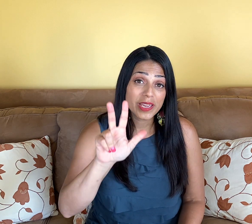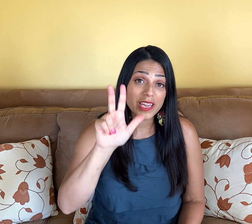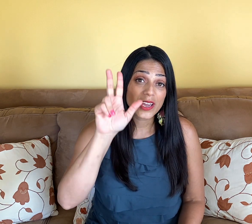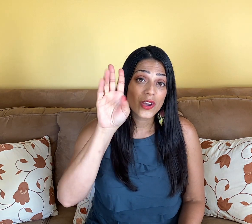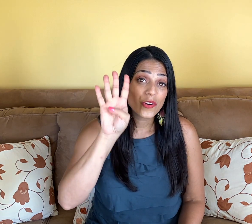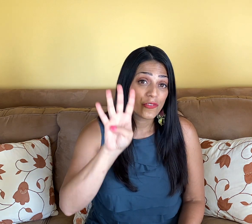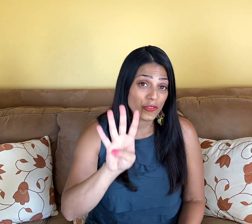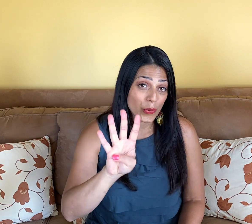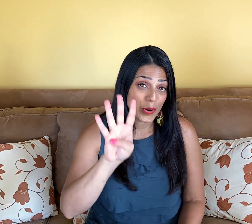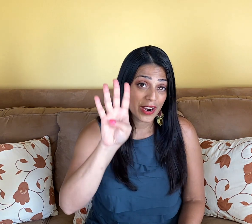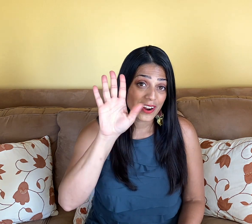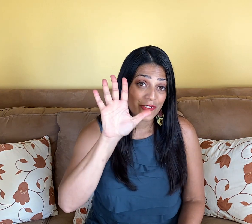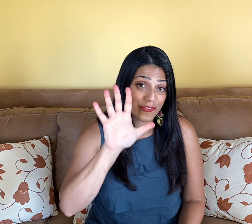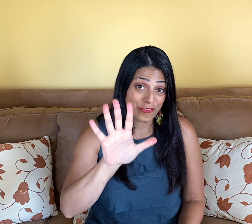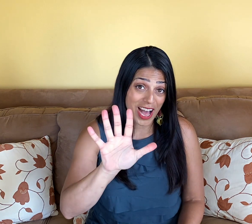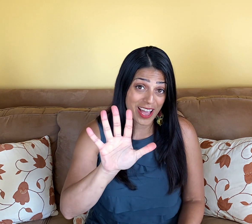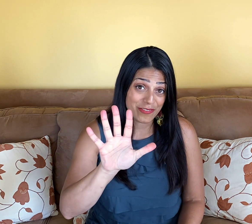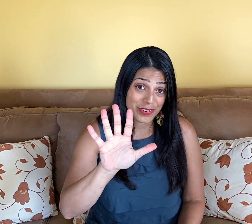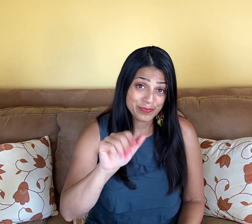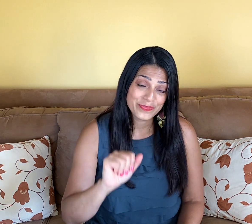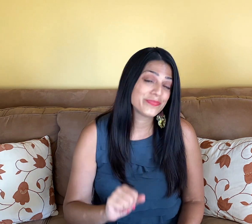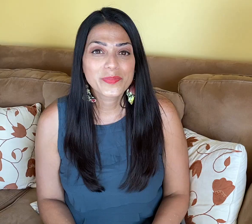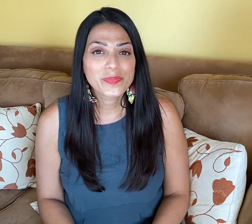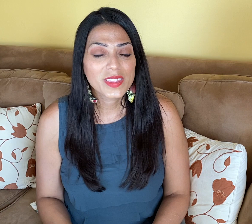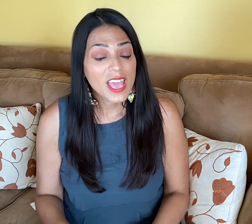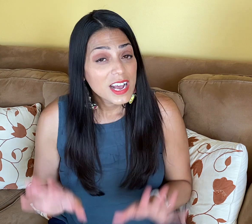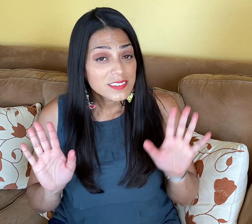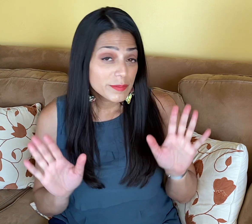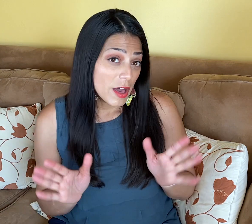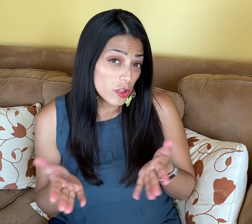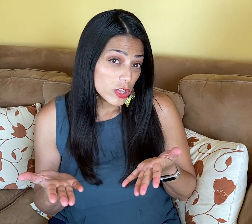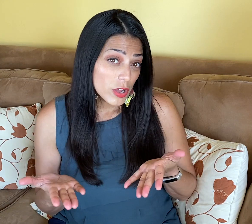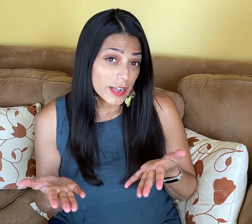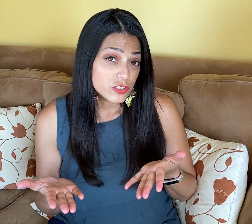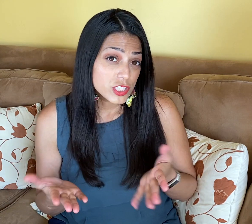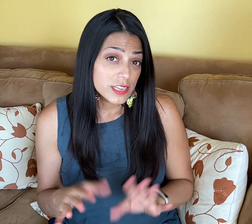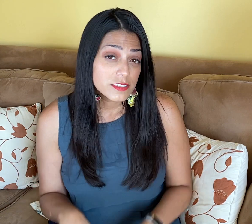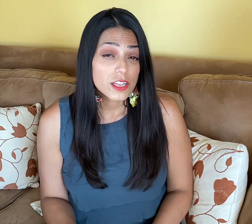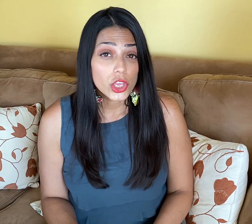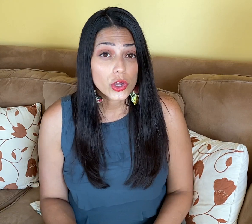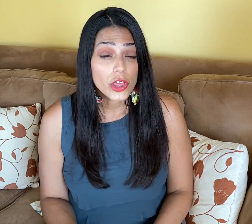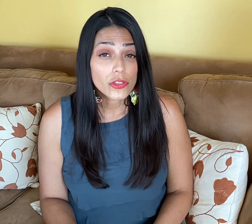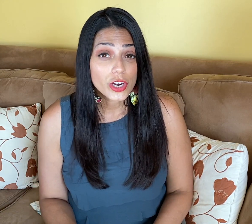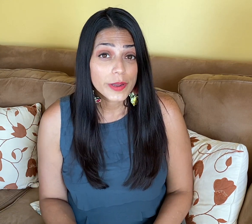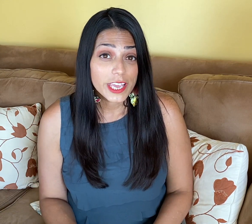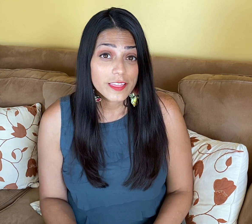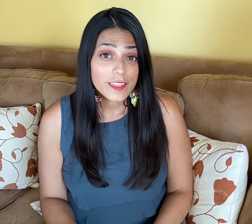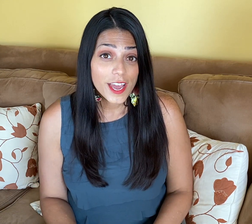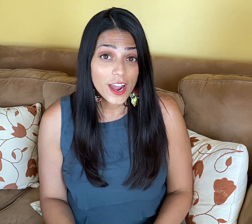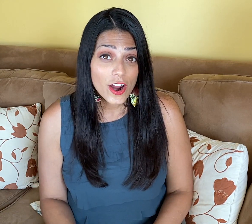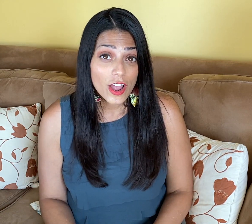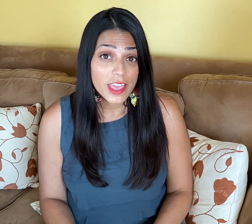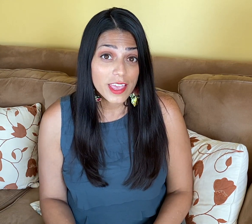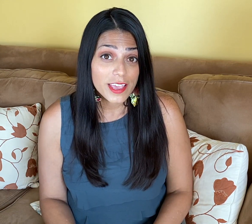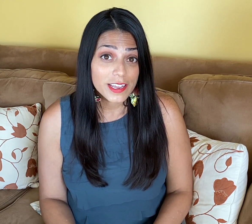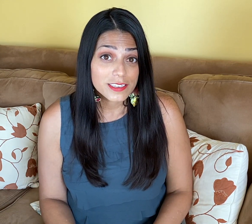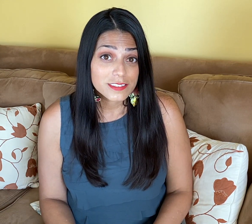3, 4, 5. Some other little exercises that you can throw in there is